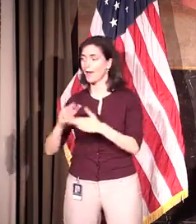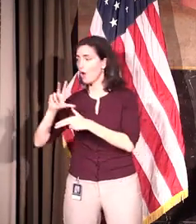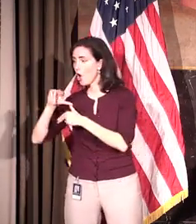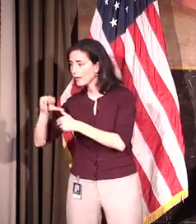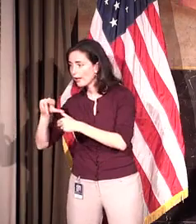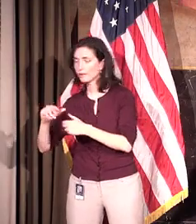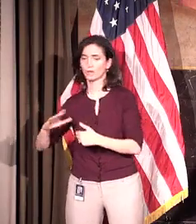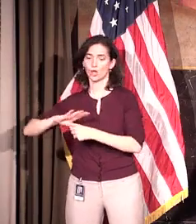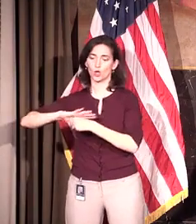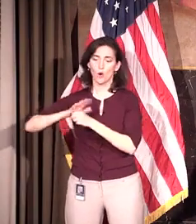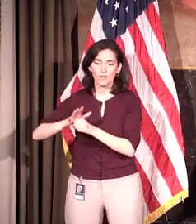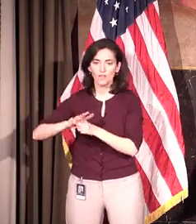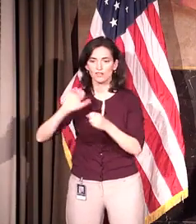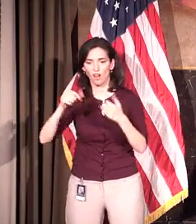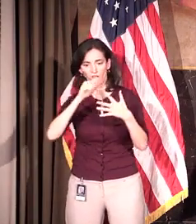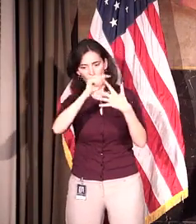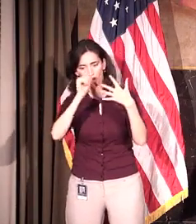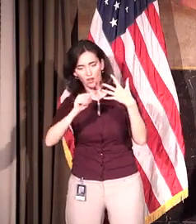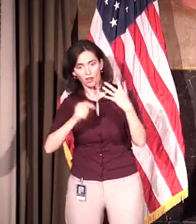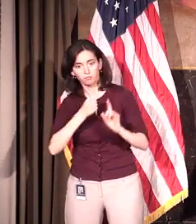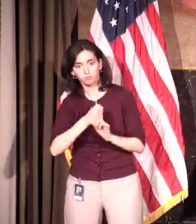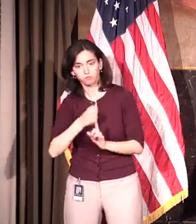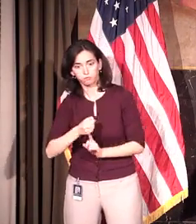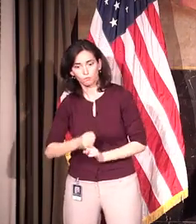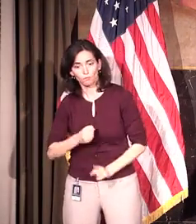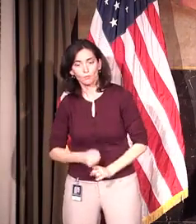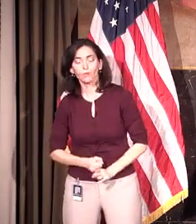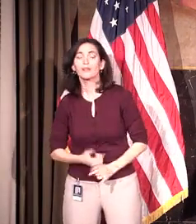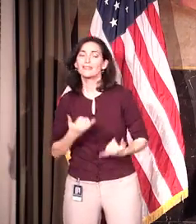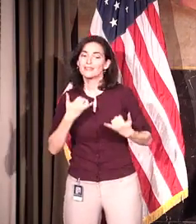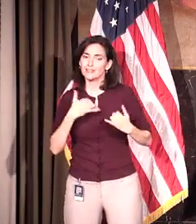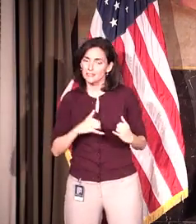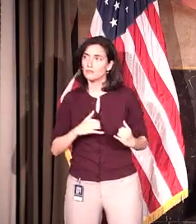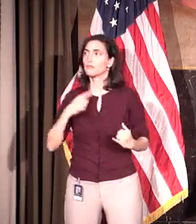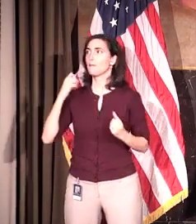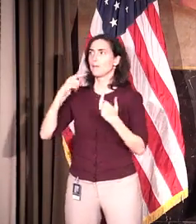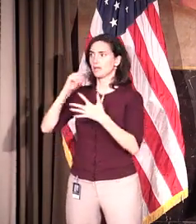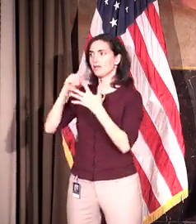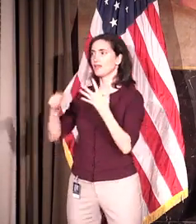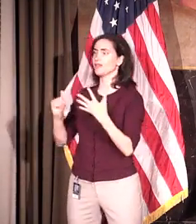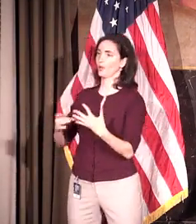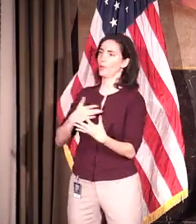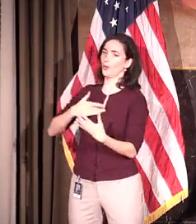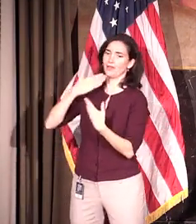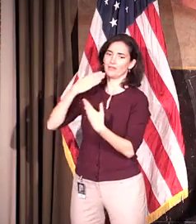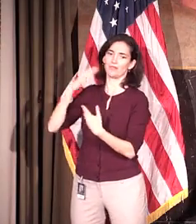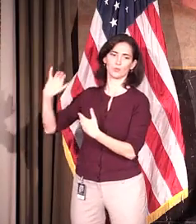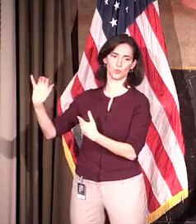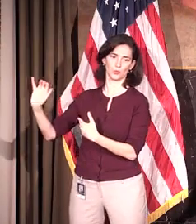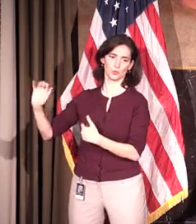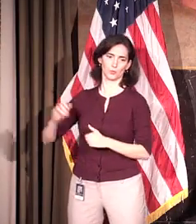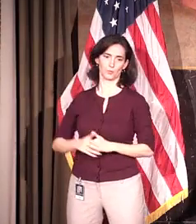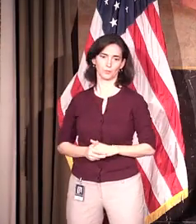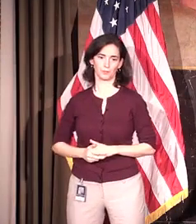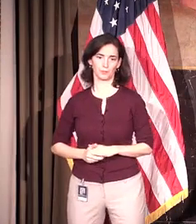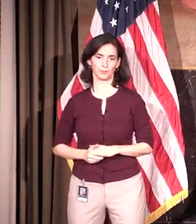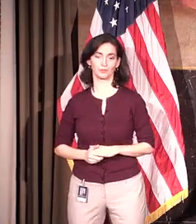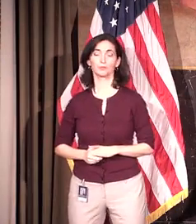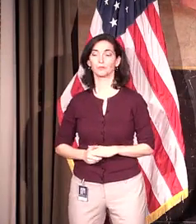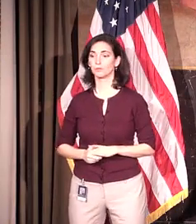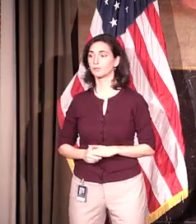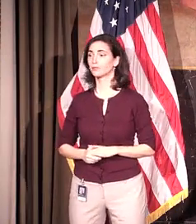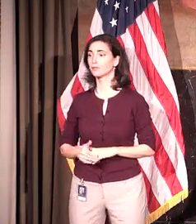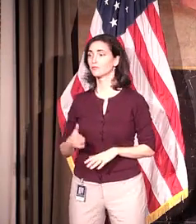many other things, we do all have plenty to be thankful for as well. And I know